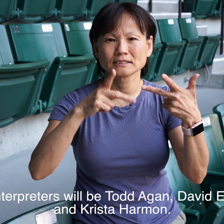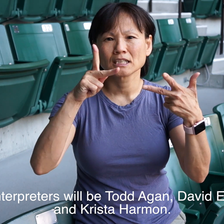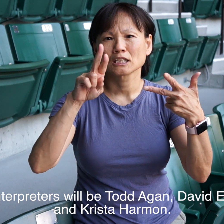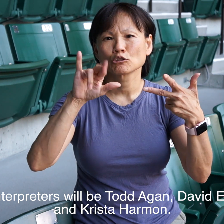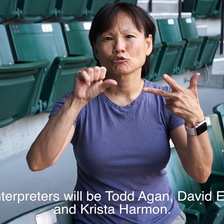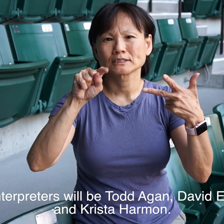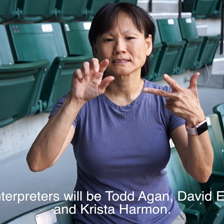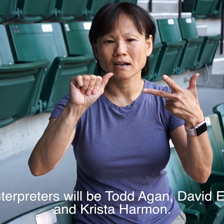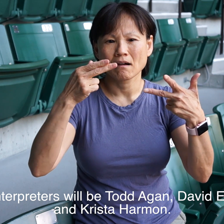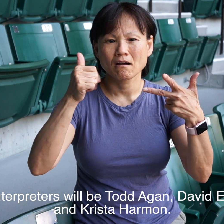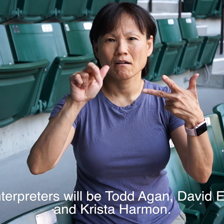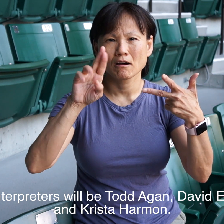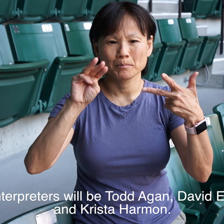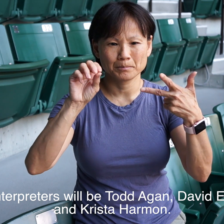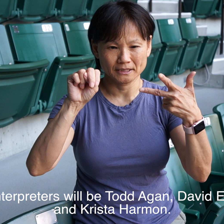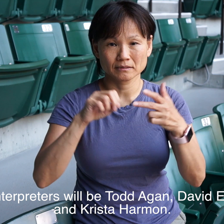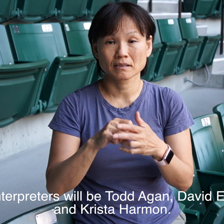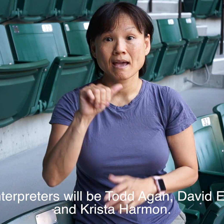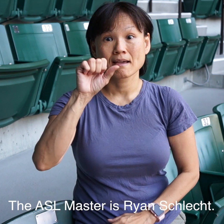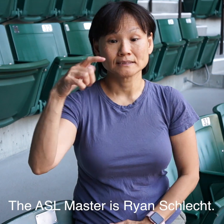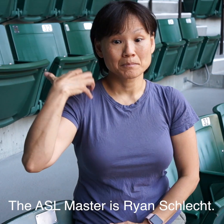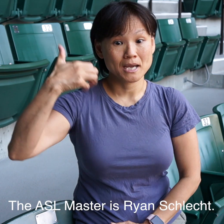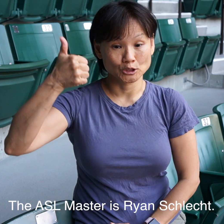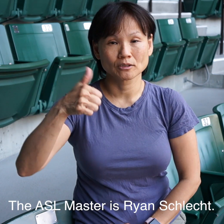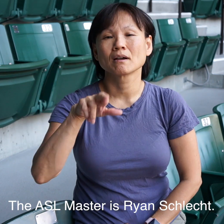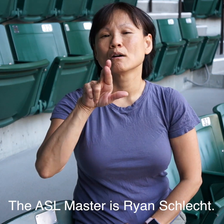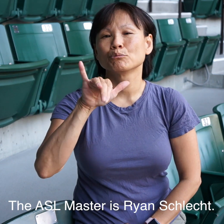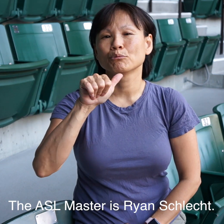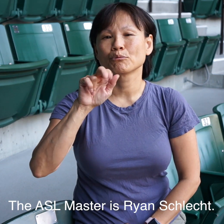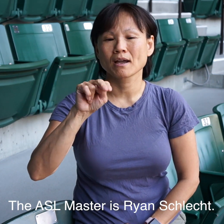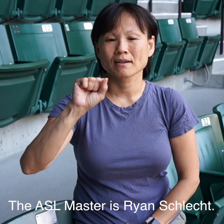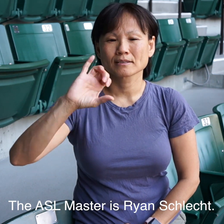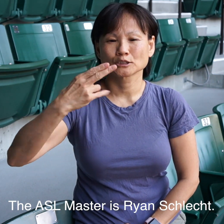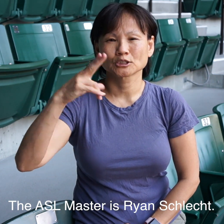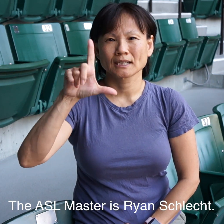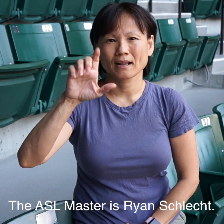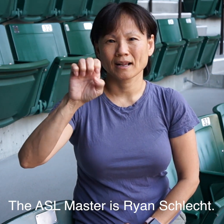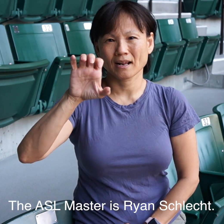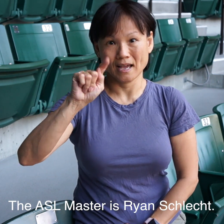and Krista Harmon. The ASL master is Ryan Schlecht.